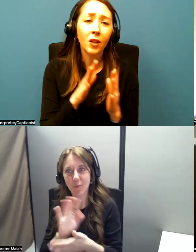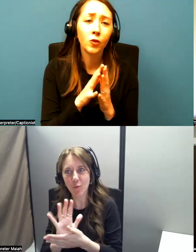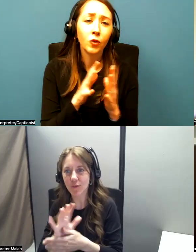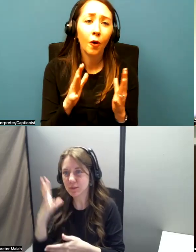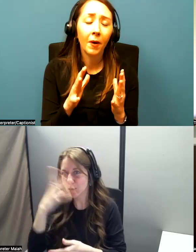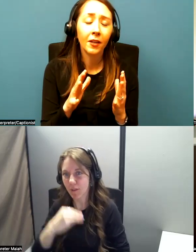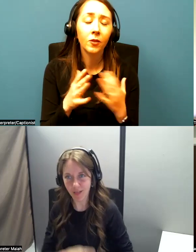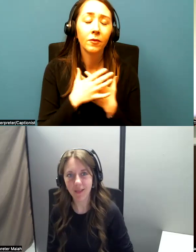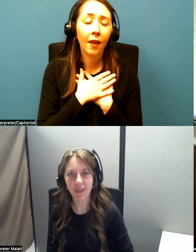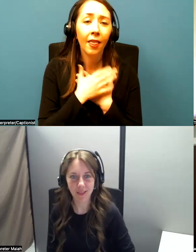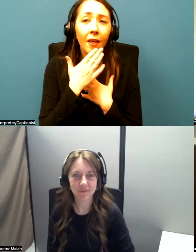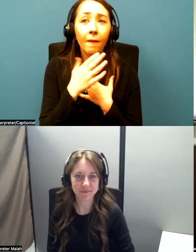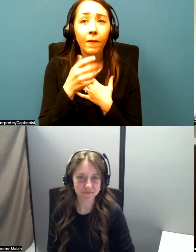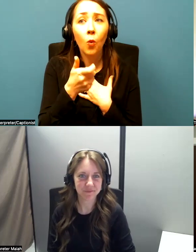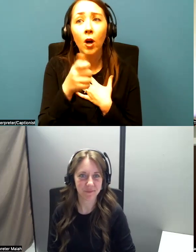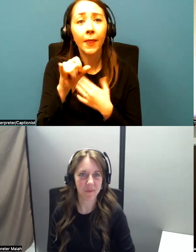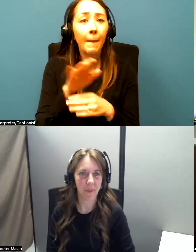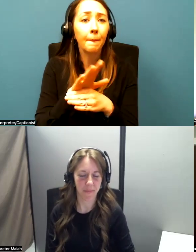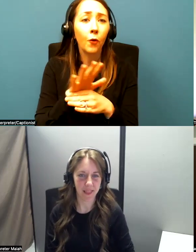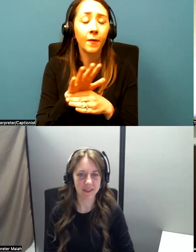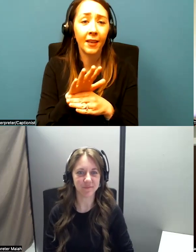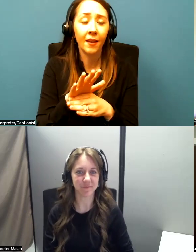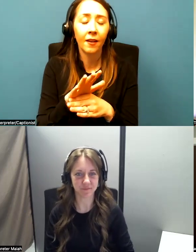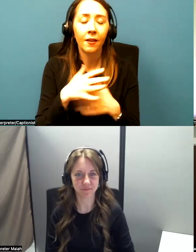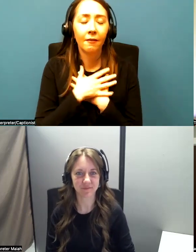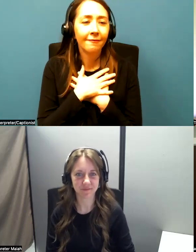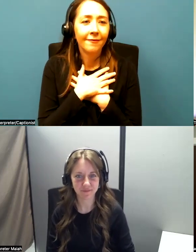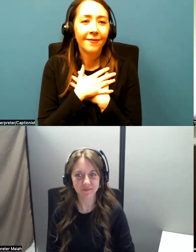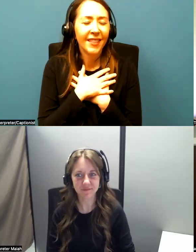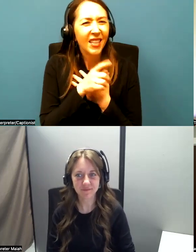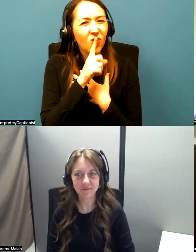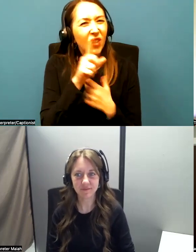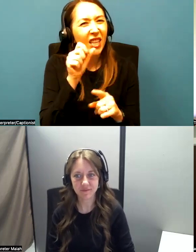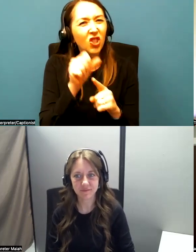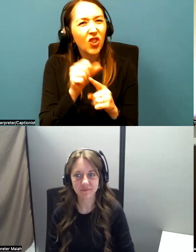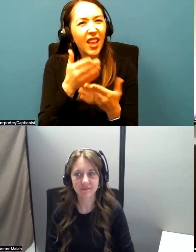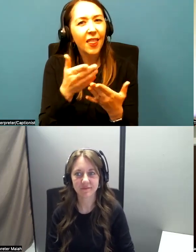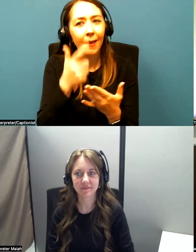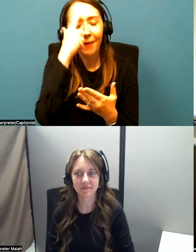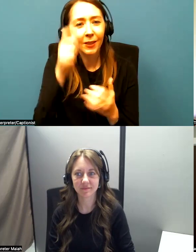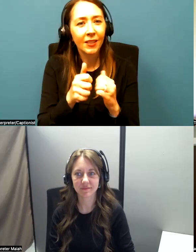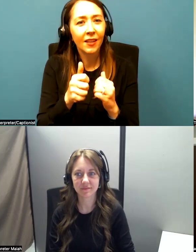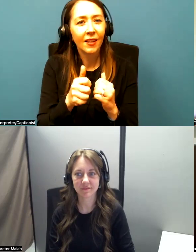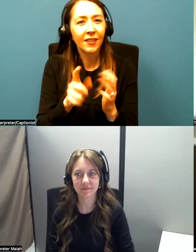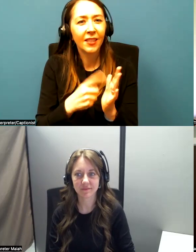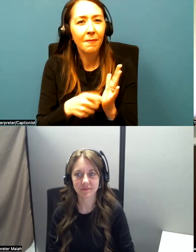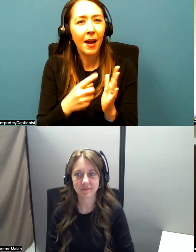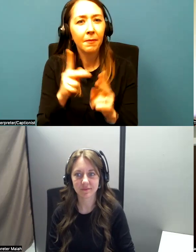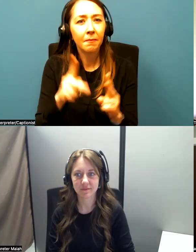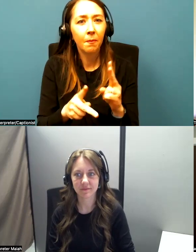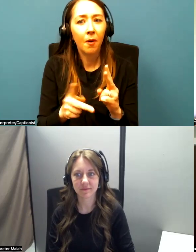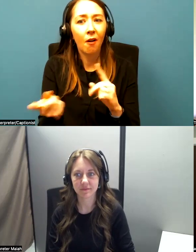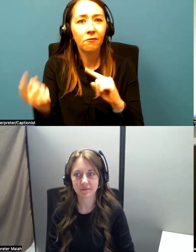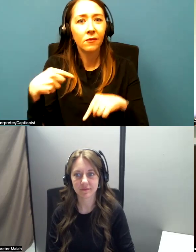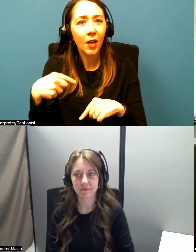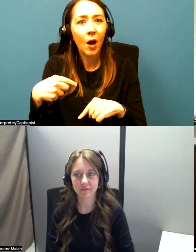much. Thank you for watching the movie. And you know, it's a tricky thing because so much of the time people come to